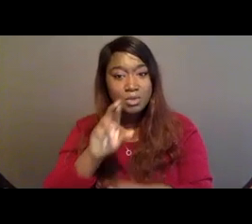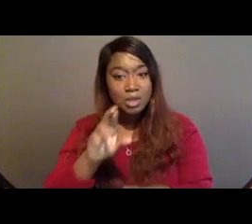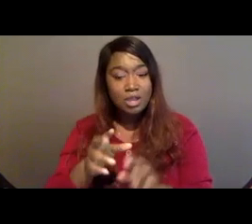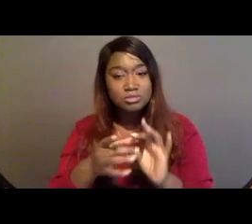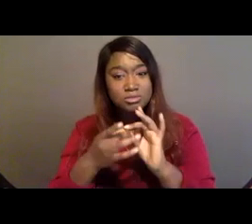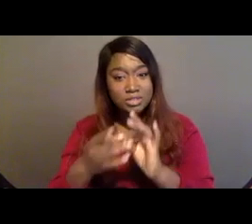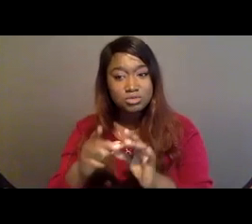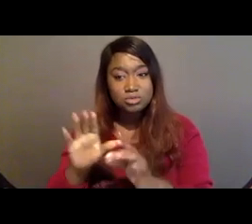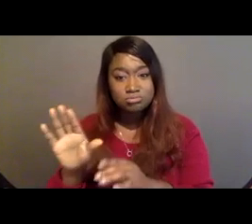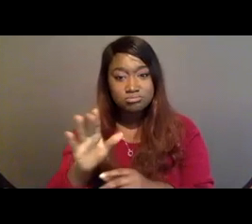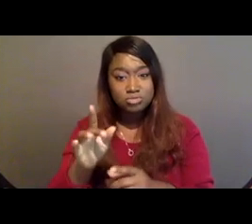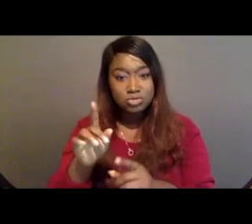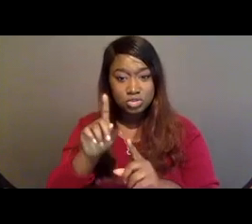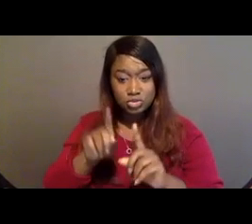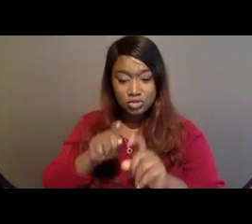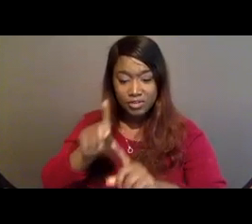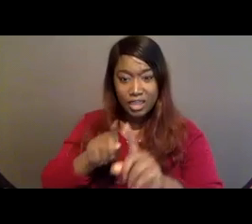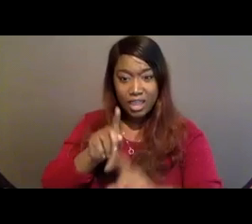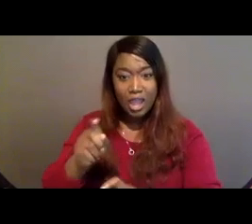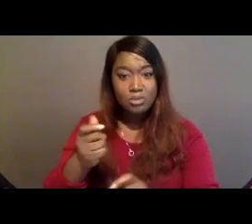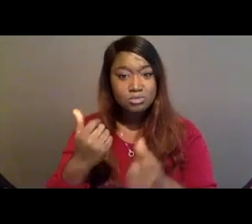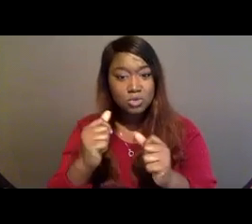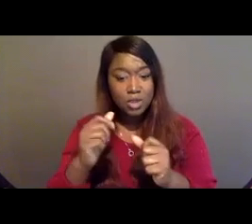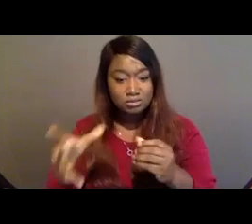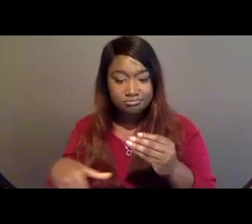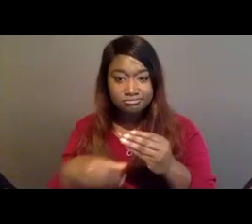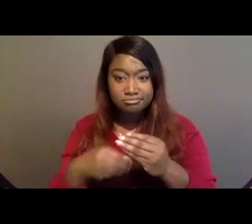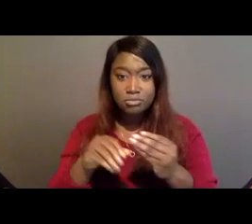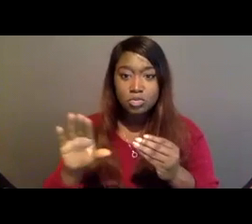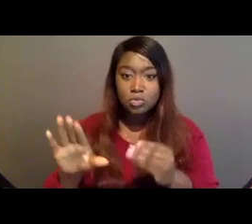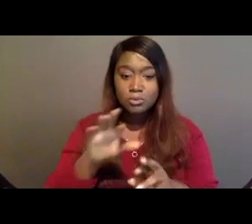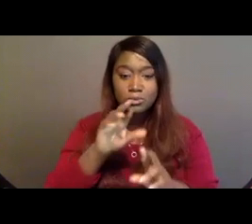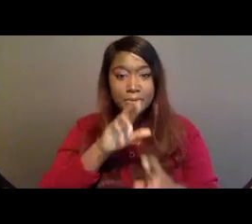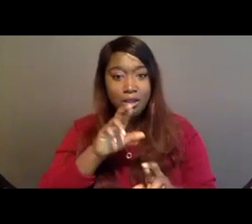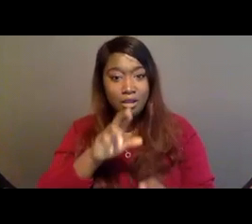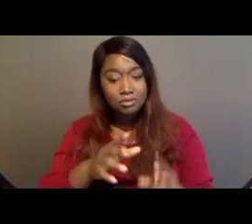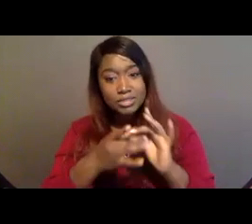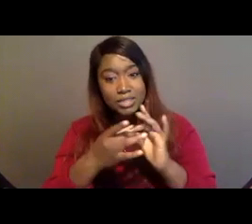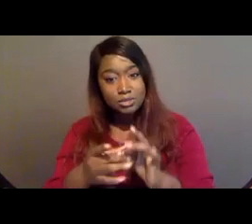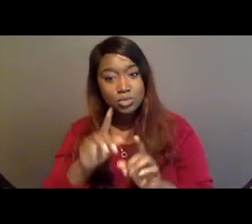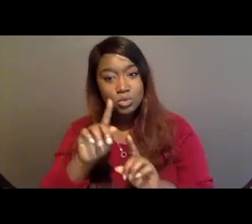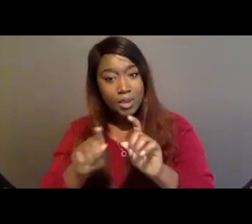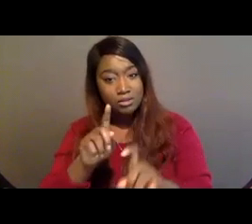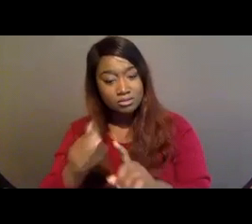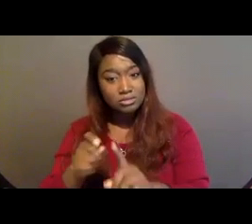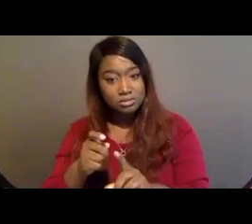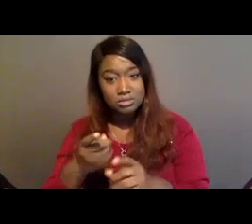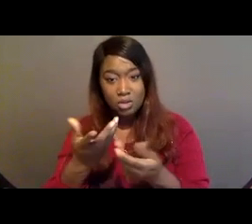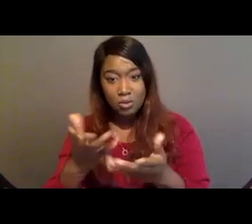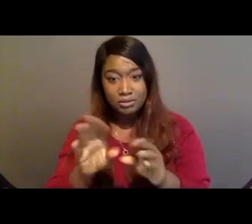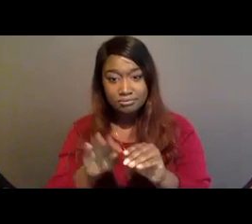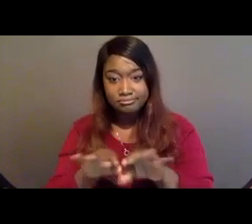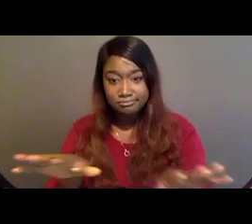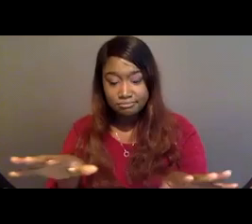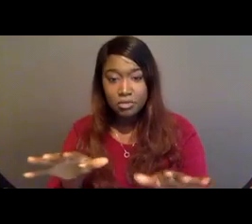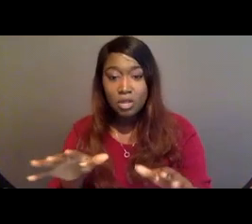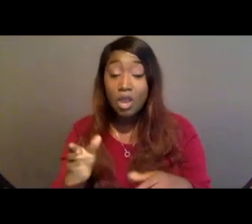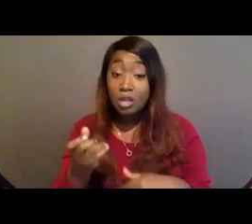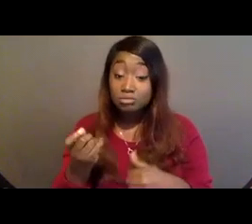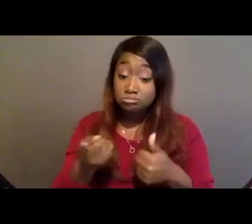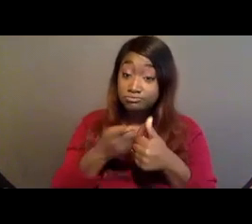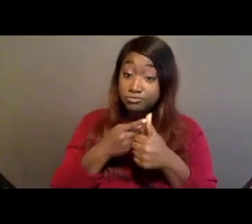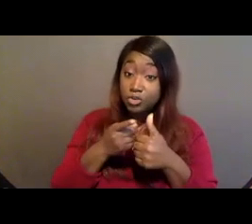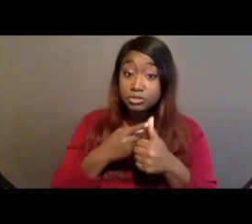going to try to incorporate some responses to some of the questions that were there. I'm going to start first with, there was a question about